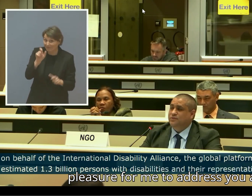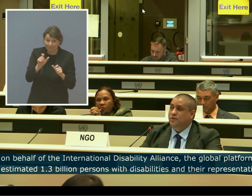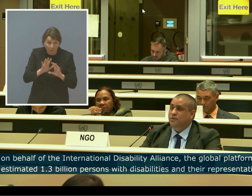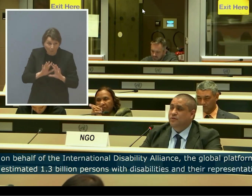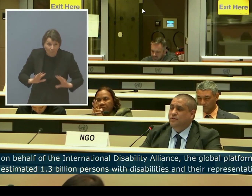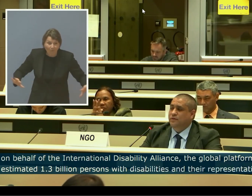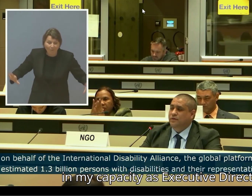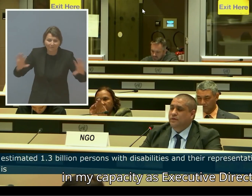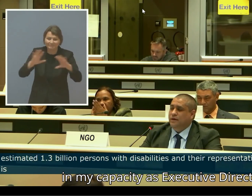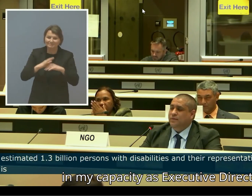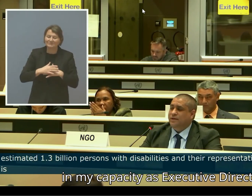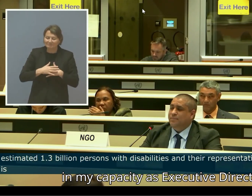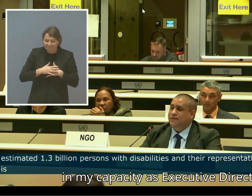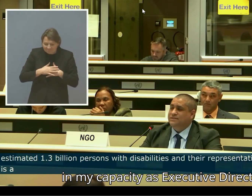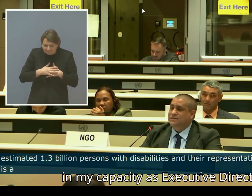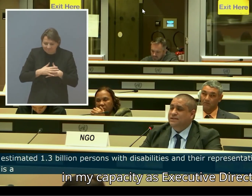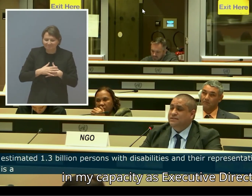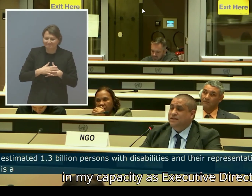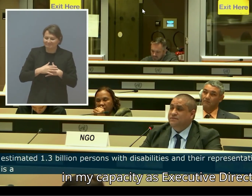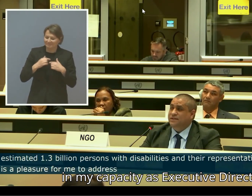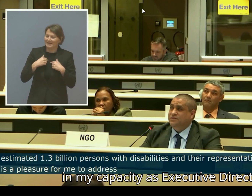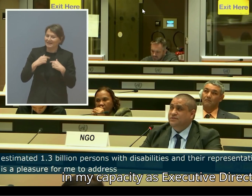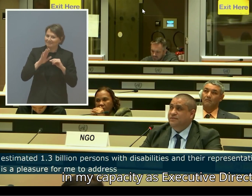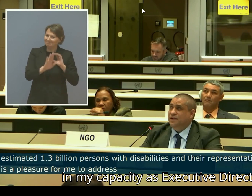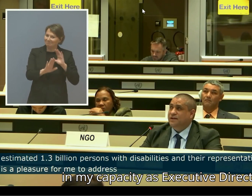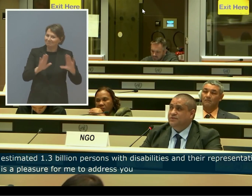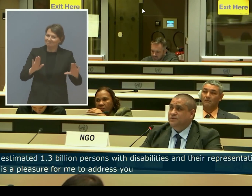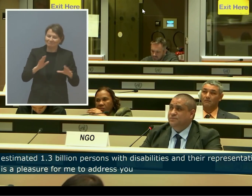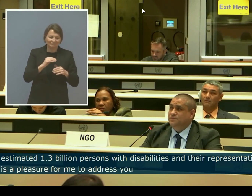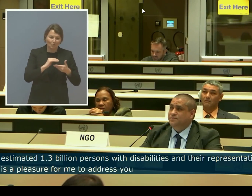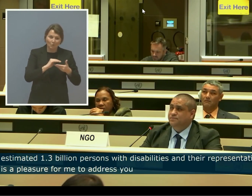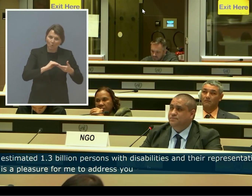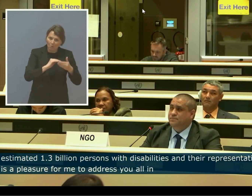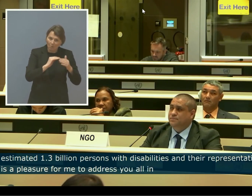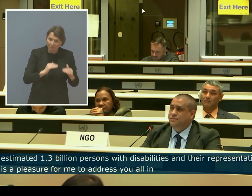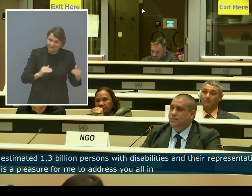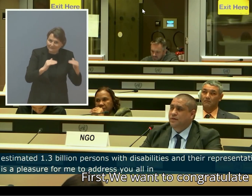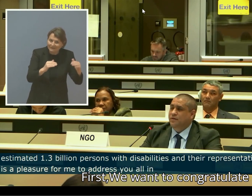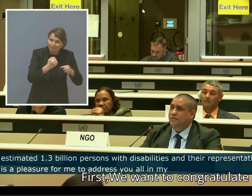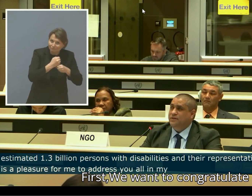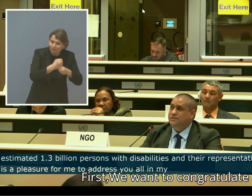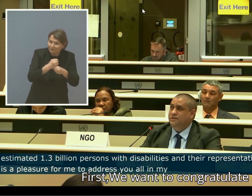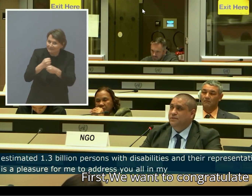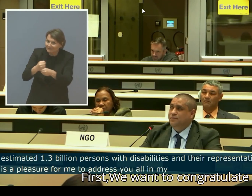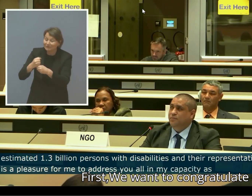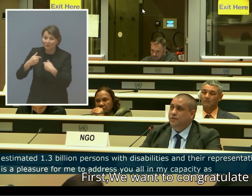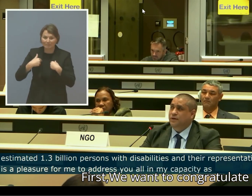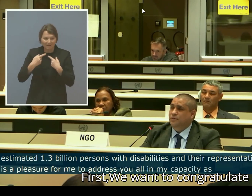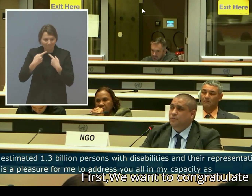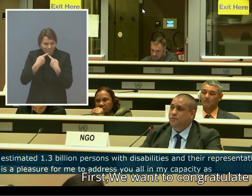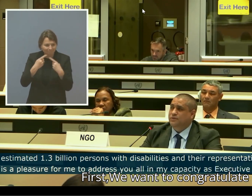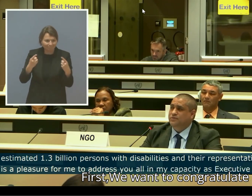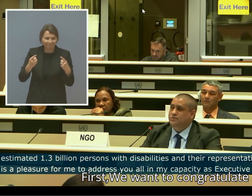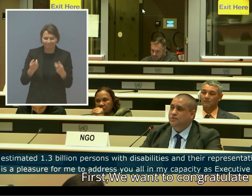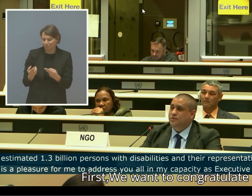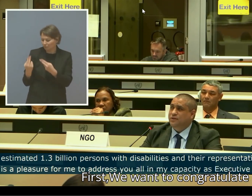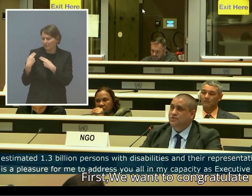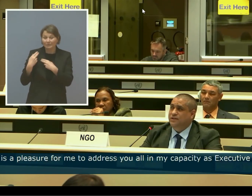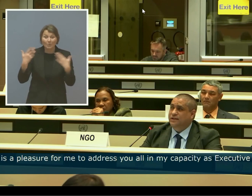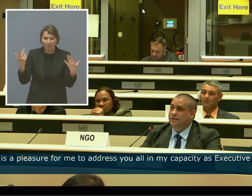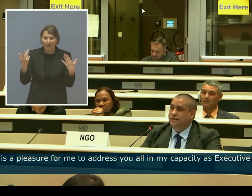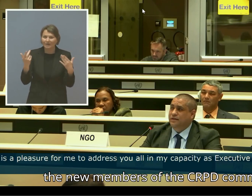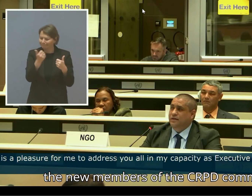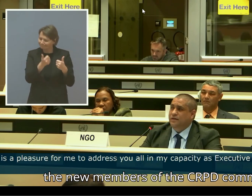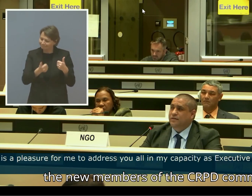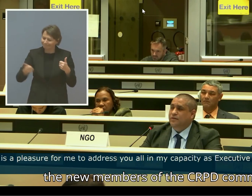you all in my capacity as Executive Director. First, we want to